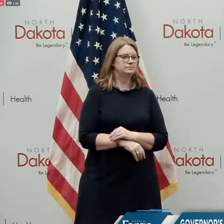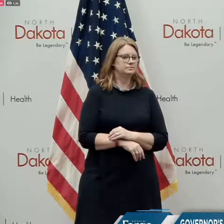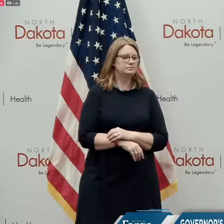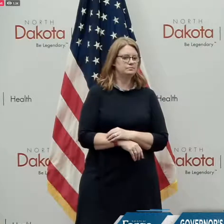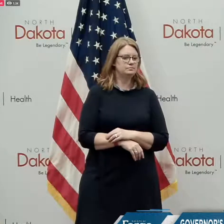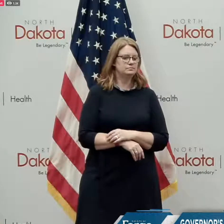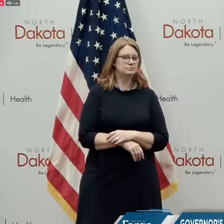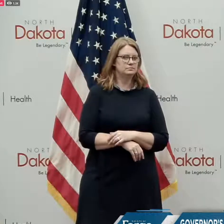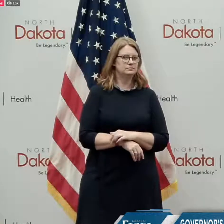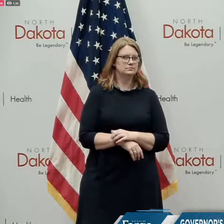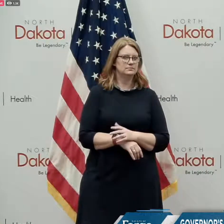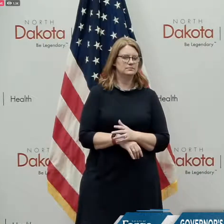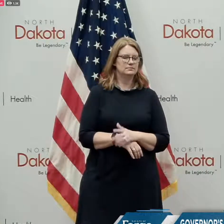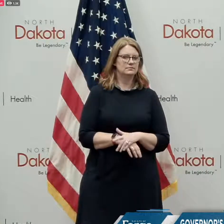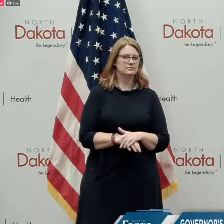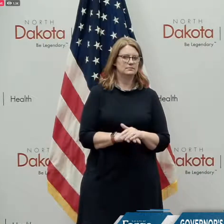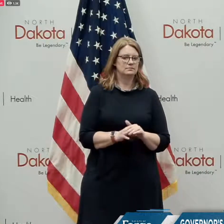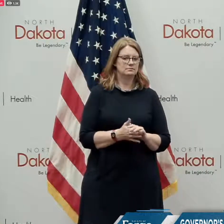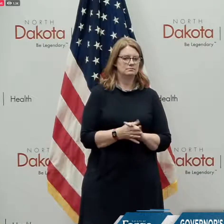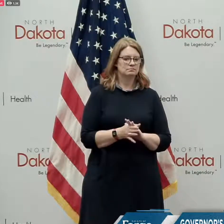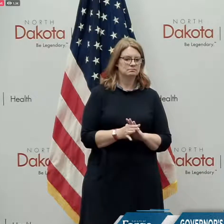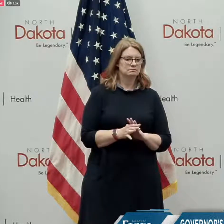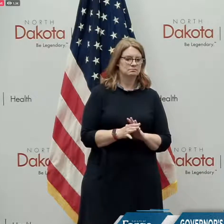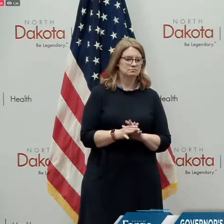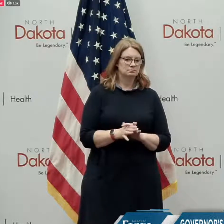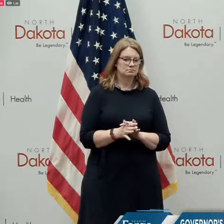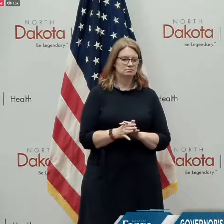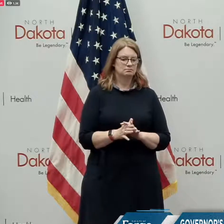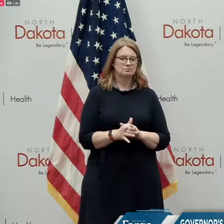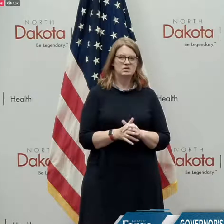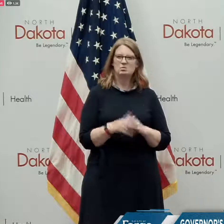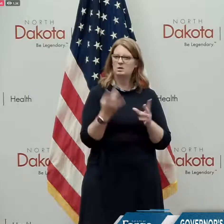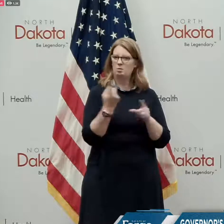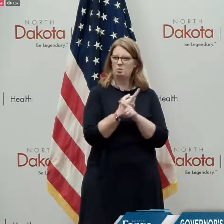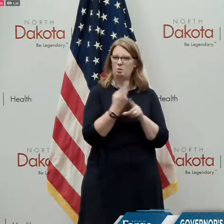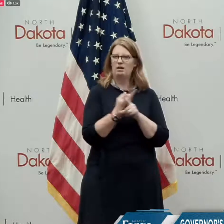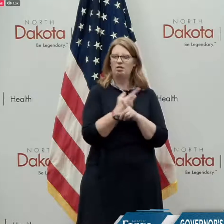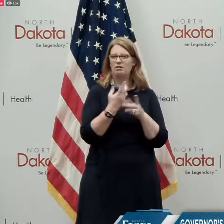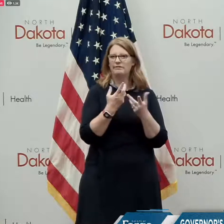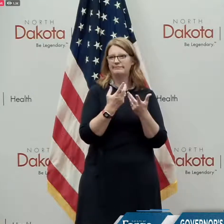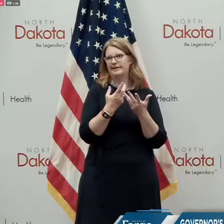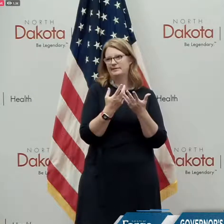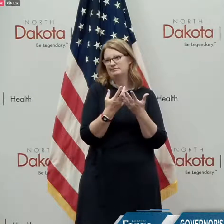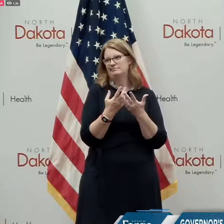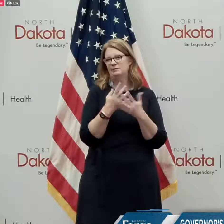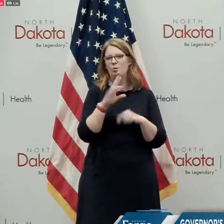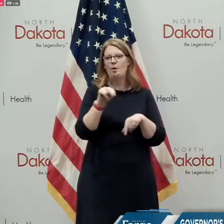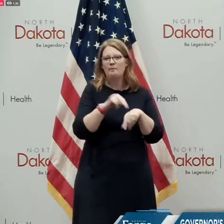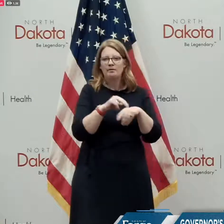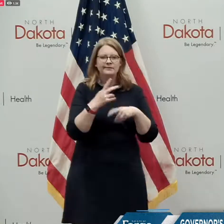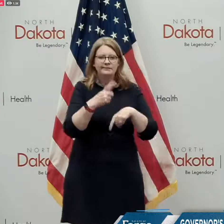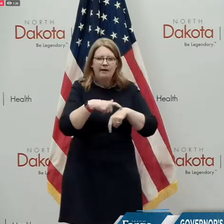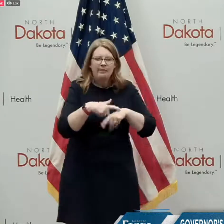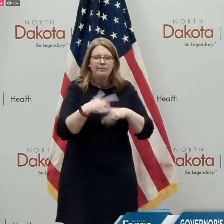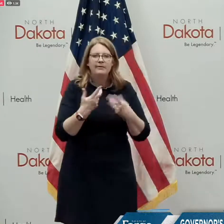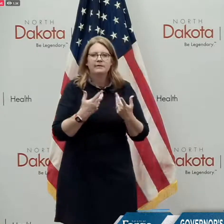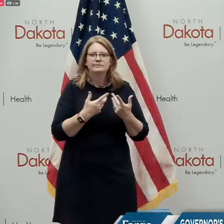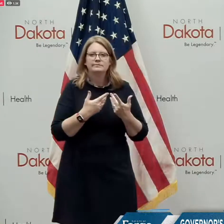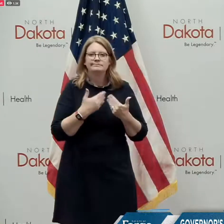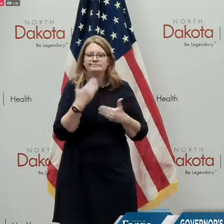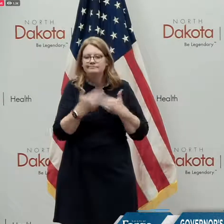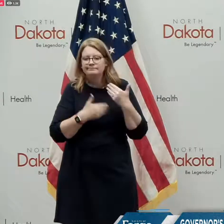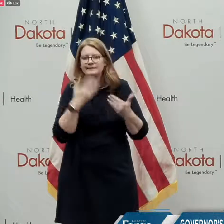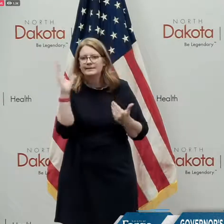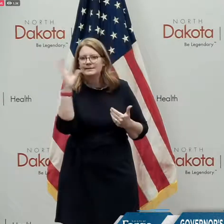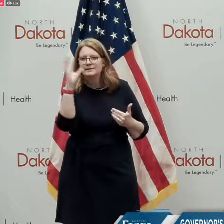think this highlights during normal times. There's a lot of roles in state government that require someone with trying to find